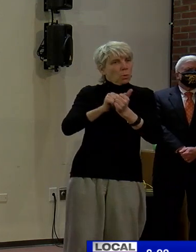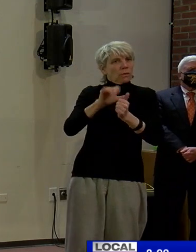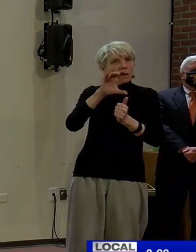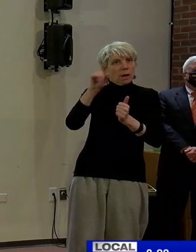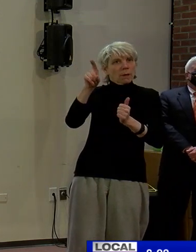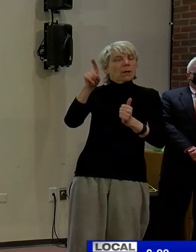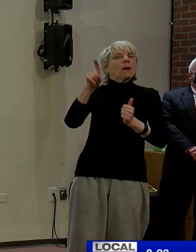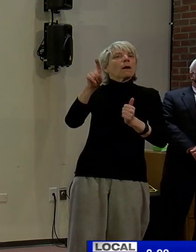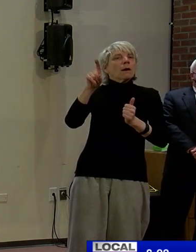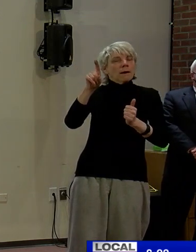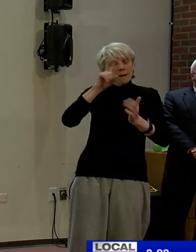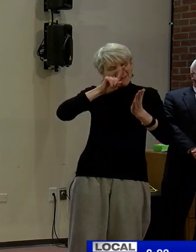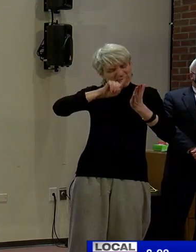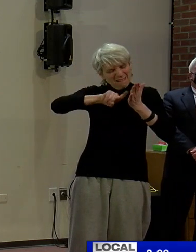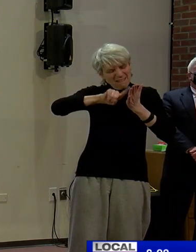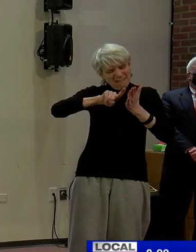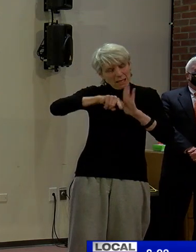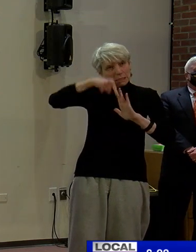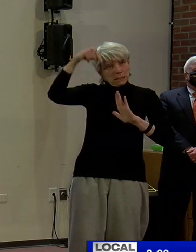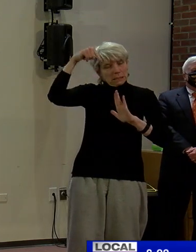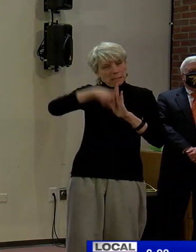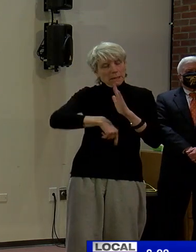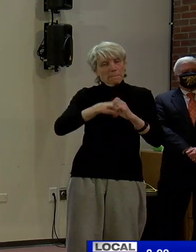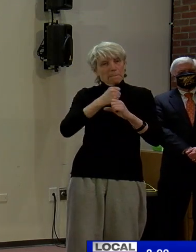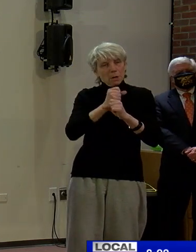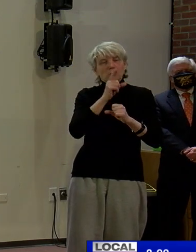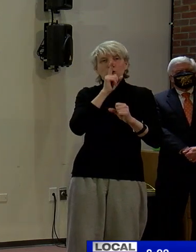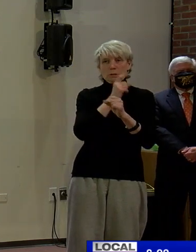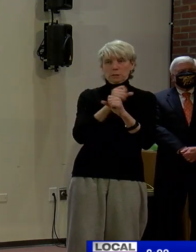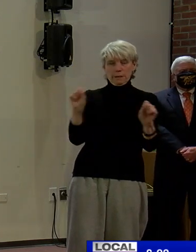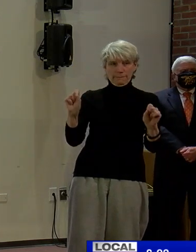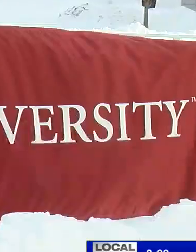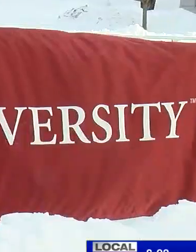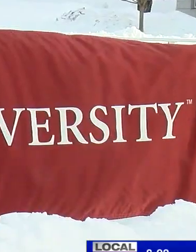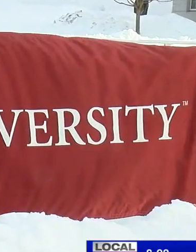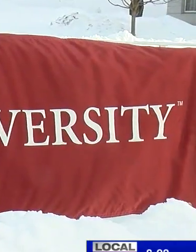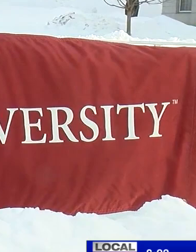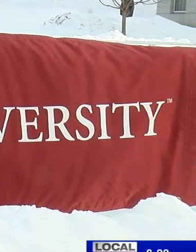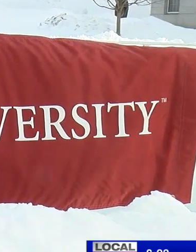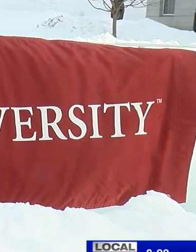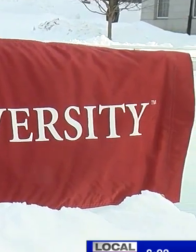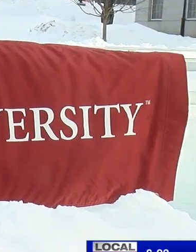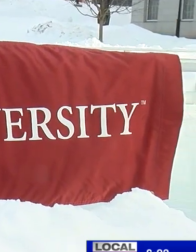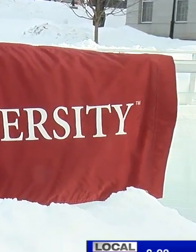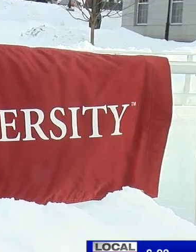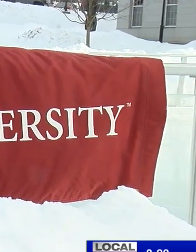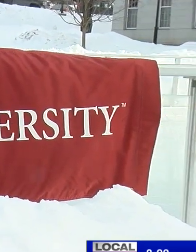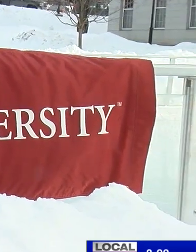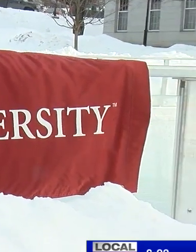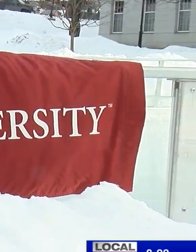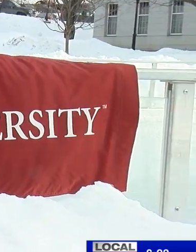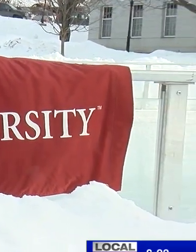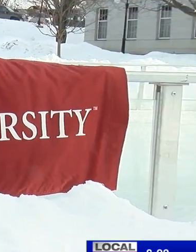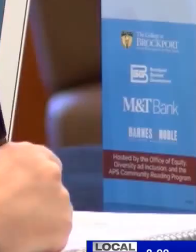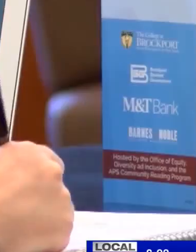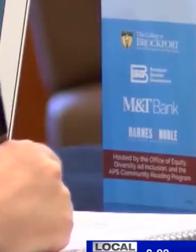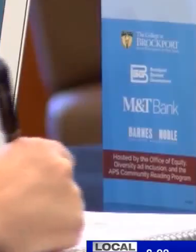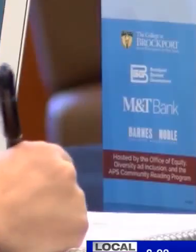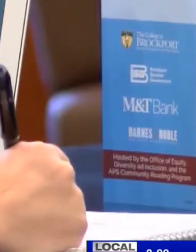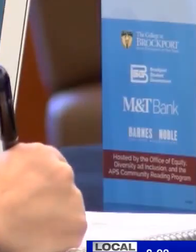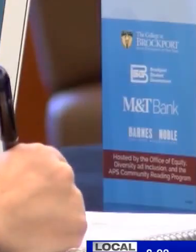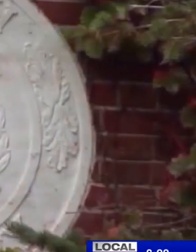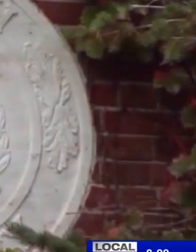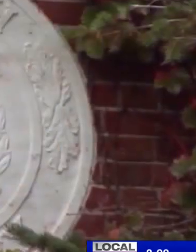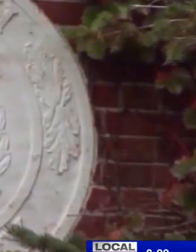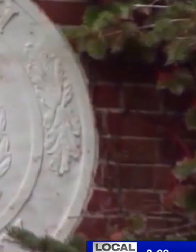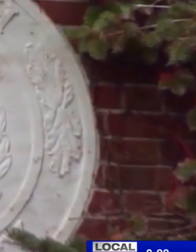much more comprehensive review. State Health Commissioner Dr. Mark Levine also announced an outbreak at Norwich University, first reported Wednesday, has